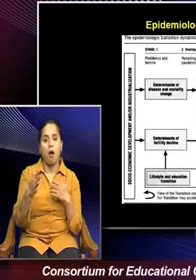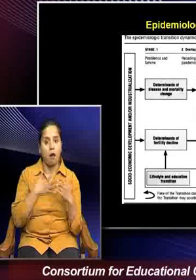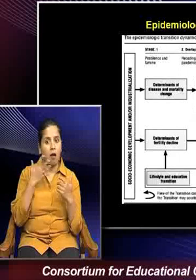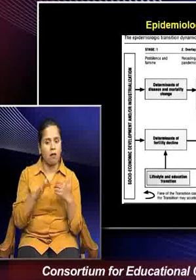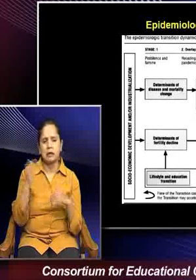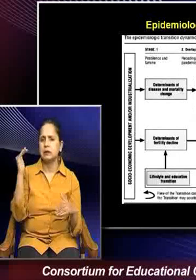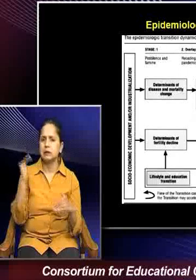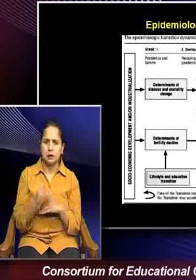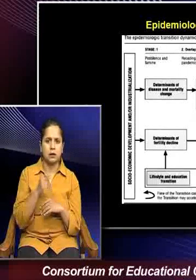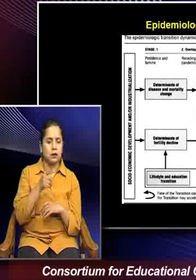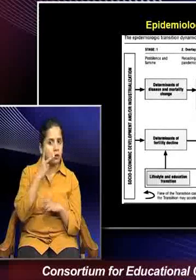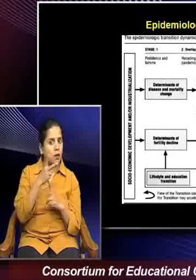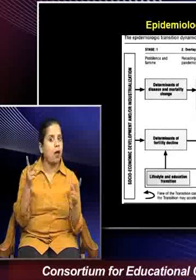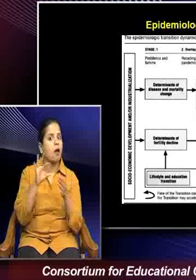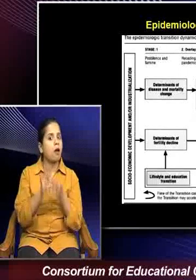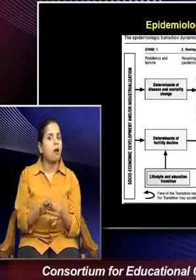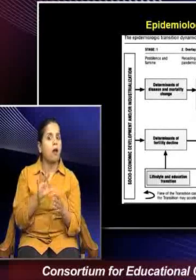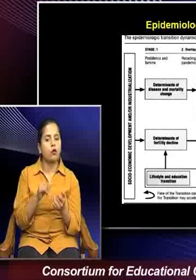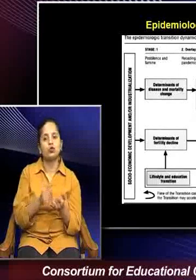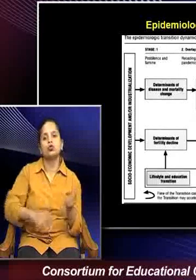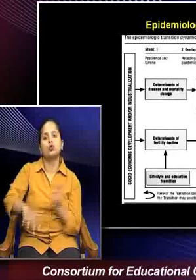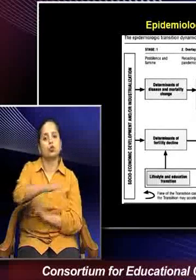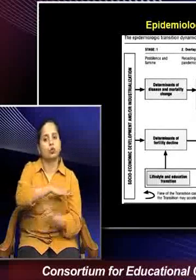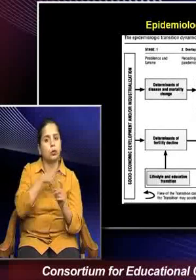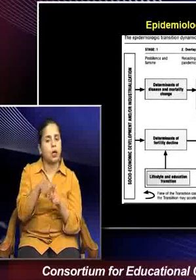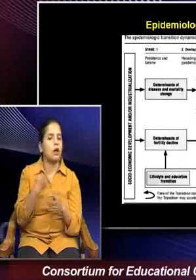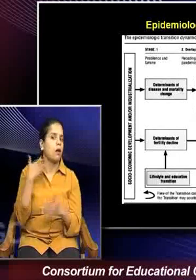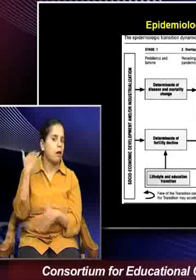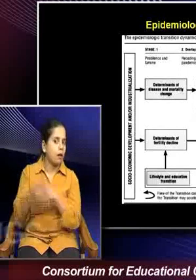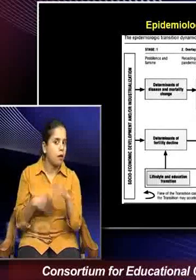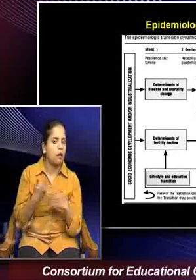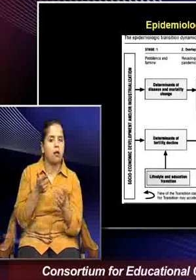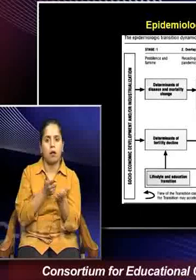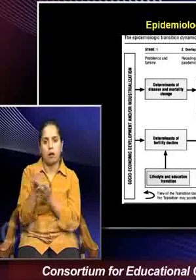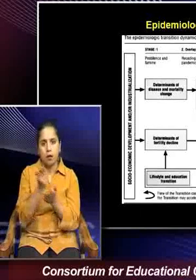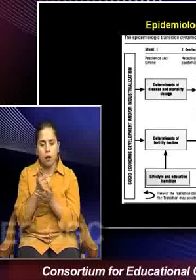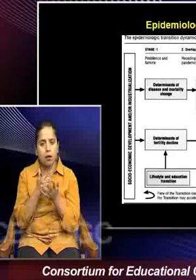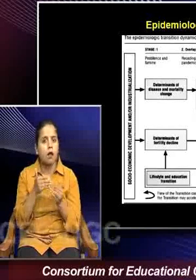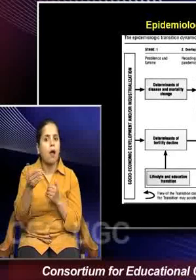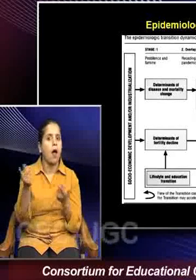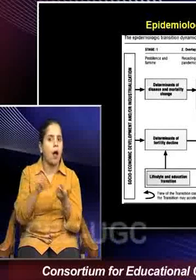the characteristics which are related with societies which are traditional, agrarian, subsistence